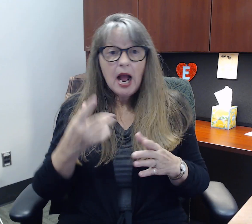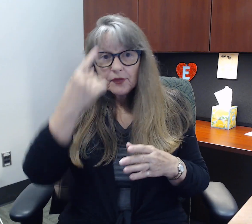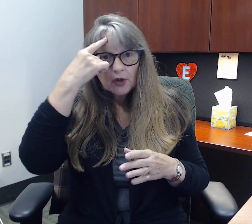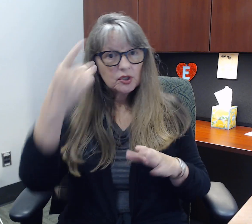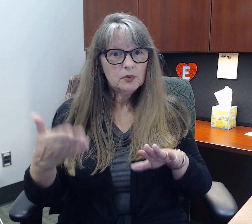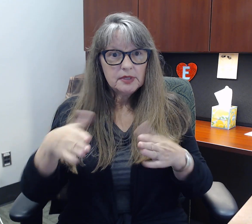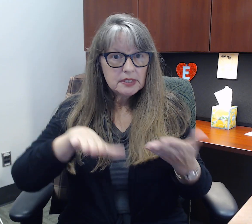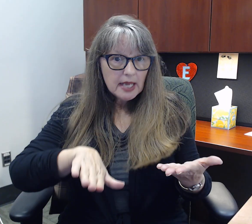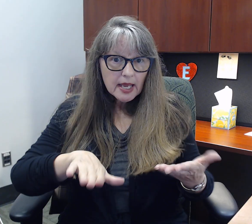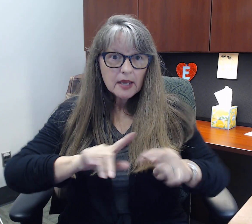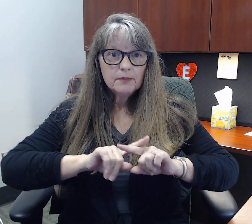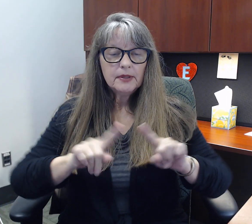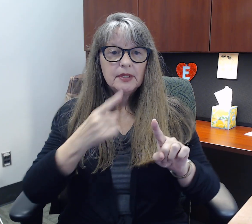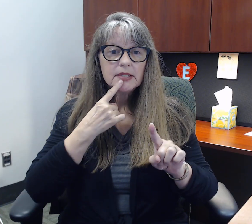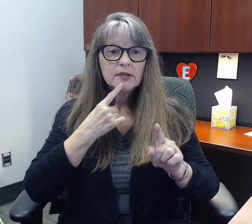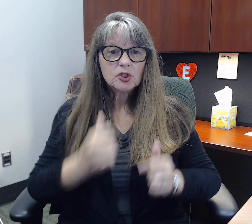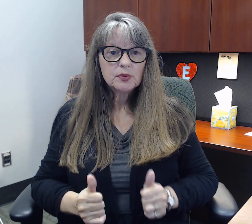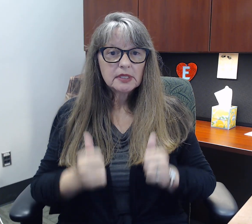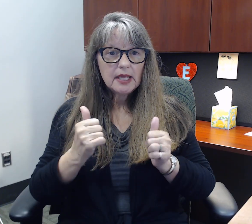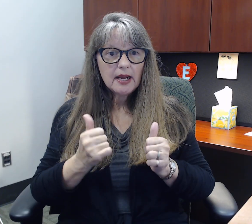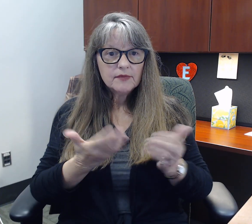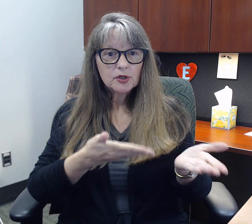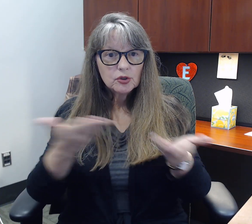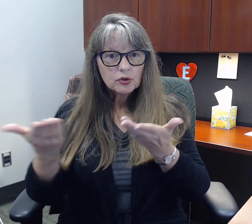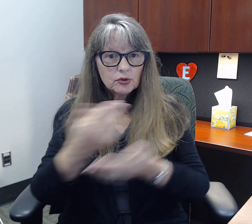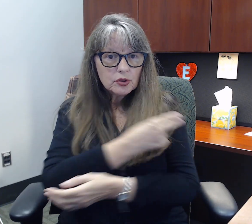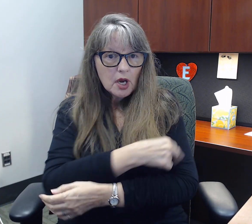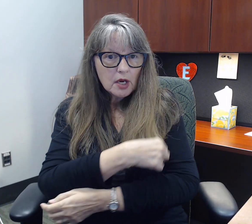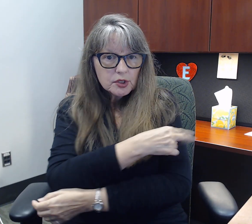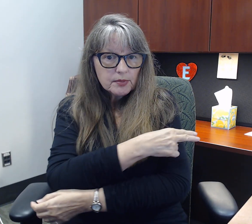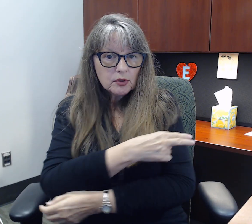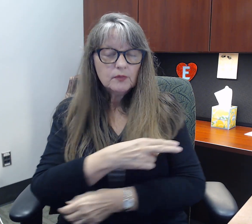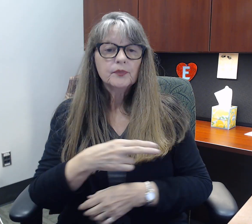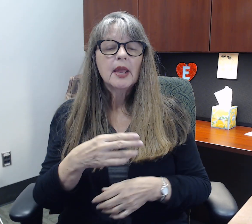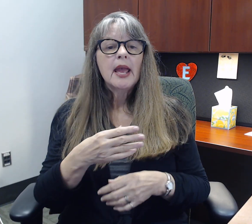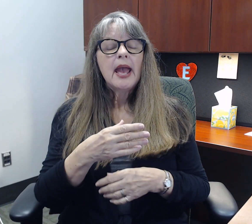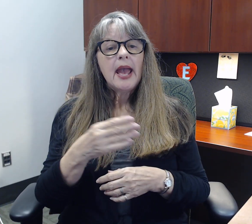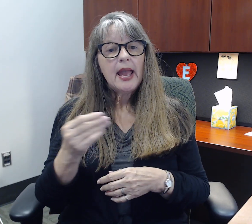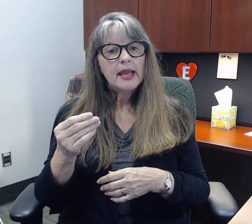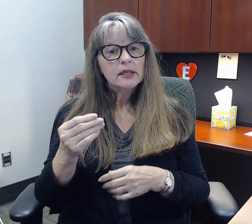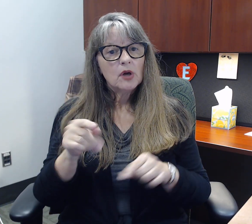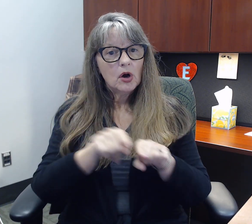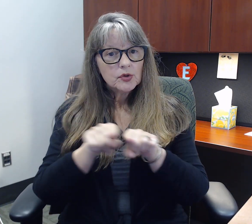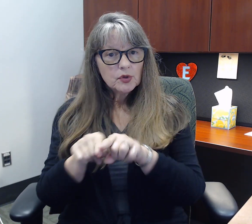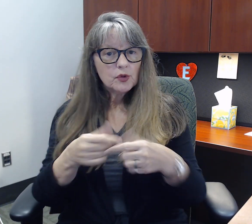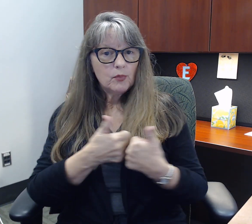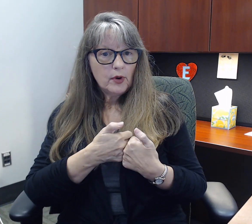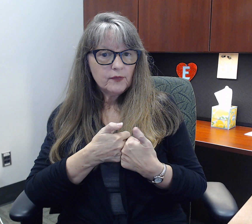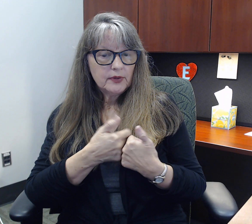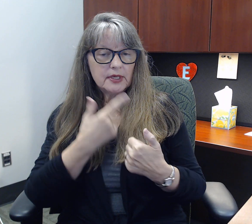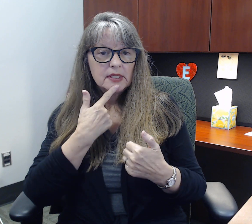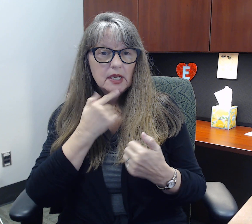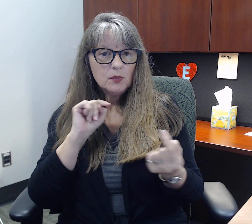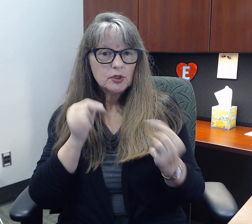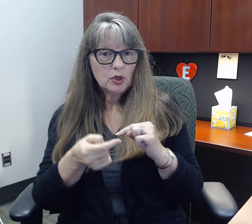thought she was dead, but they said that she was alive. They took her to the hospital, and also the boyfriend, they said he was